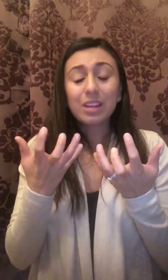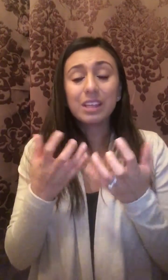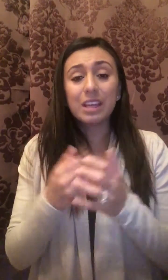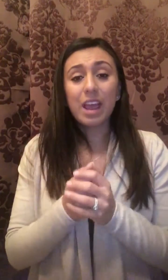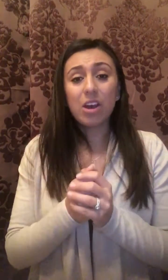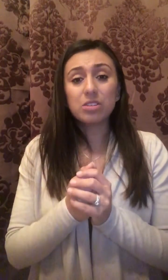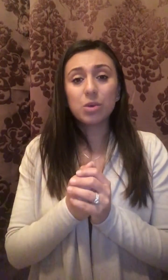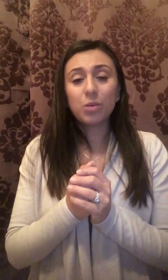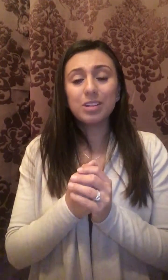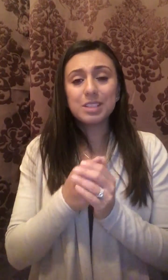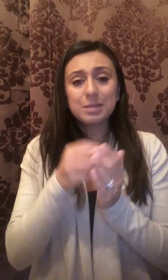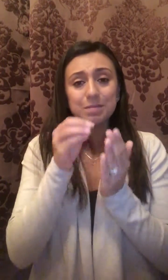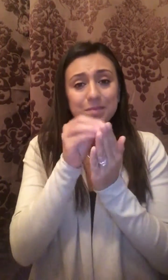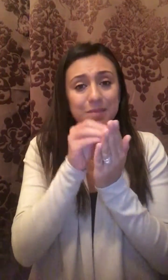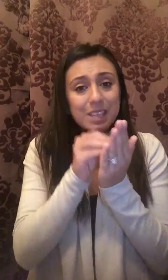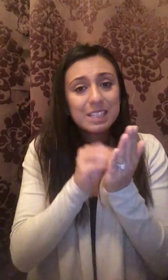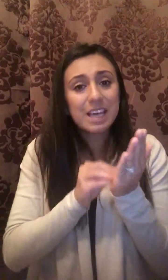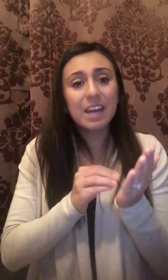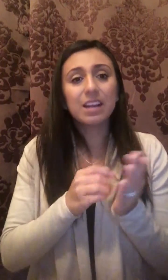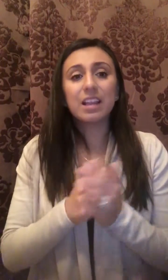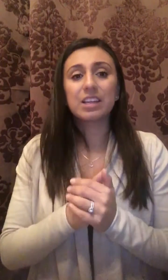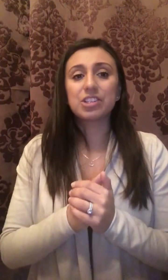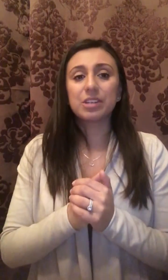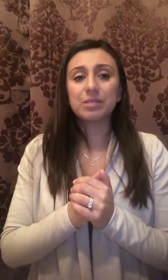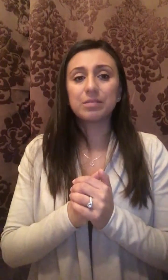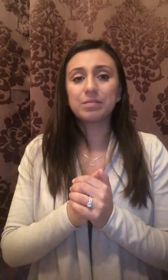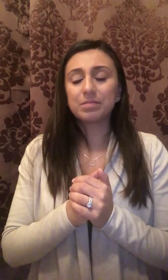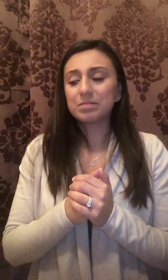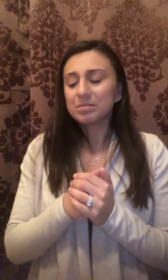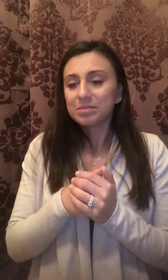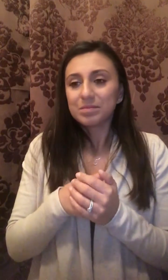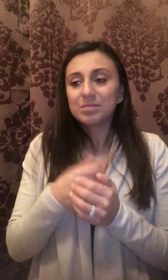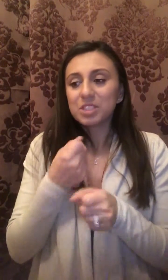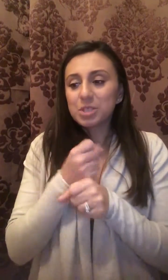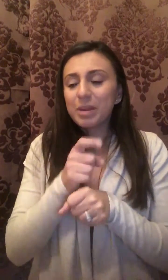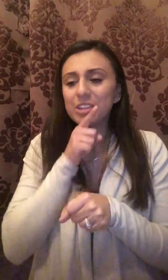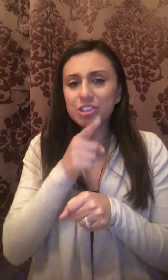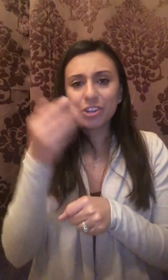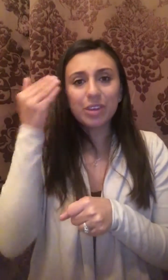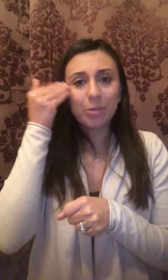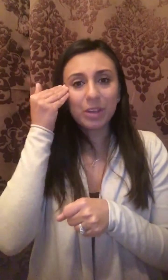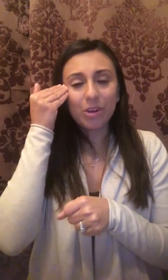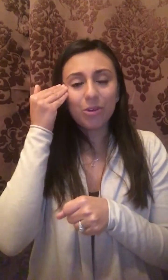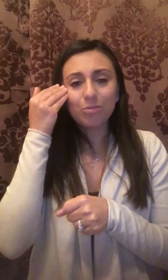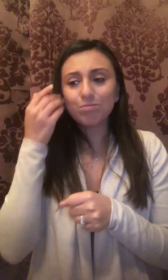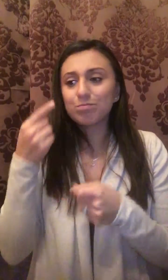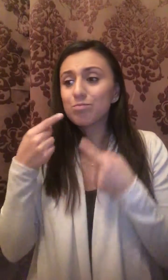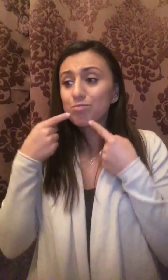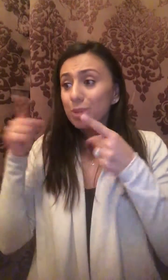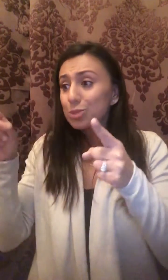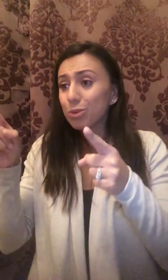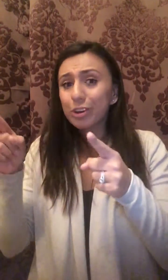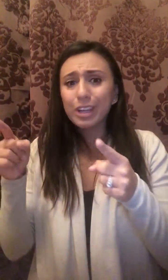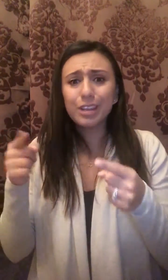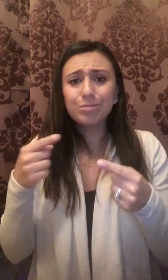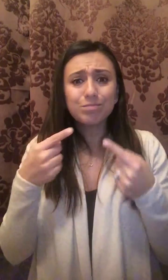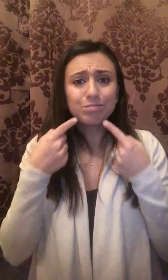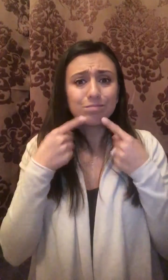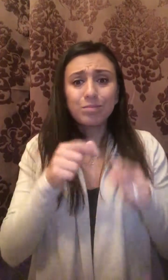Lead K also wants data collection to make sure that we know what's working